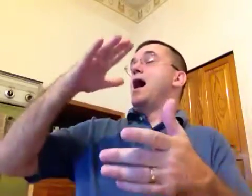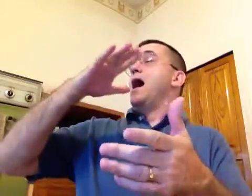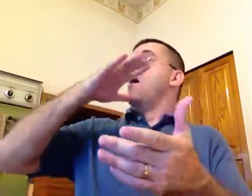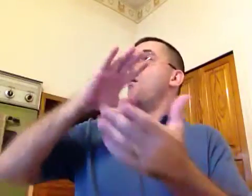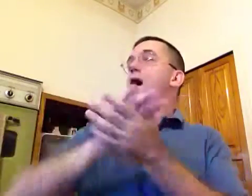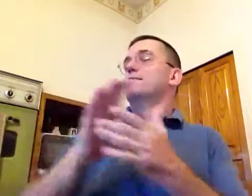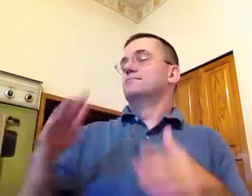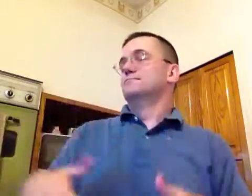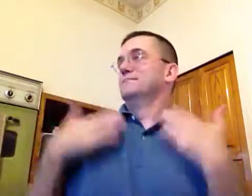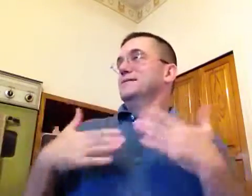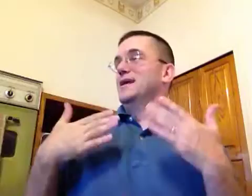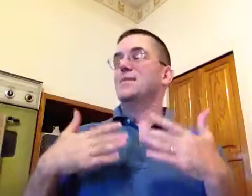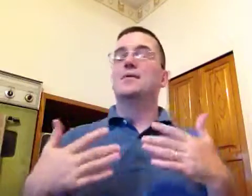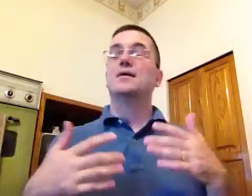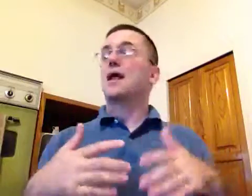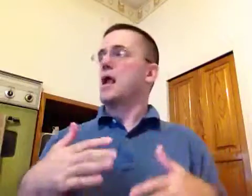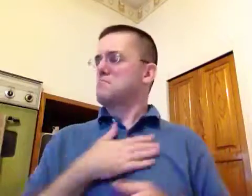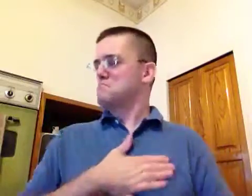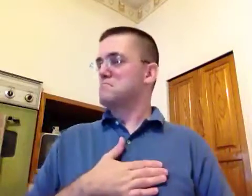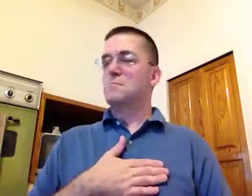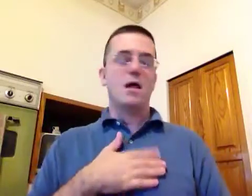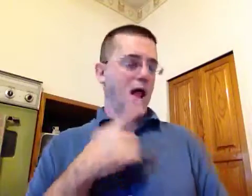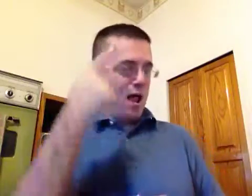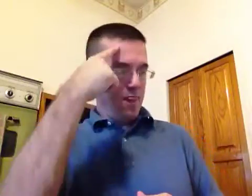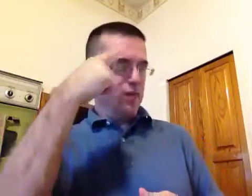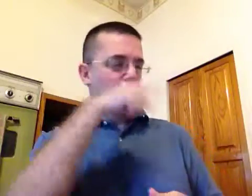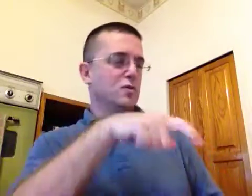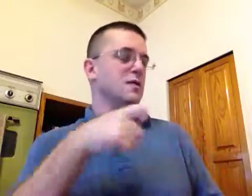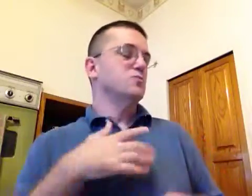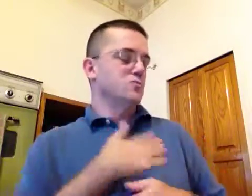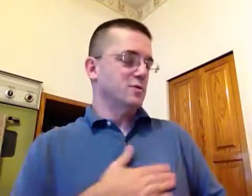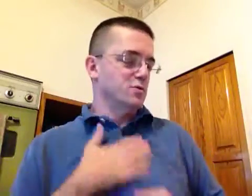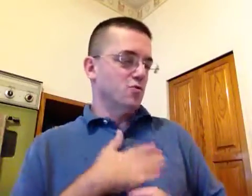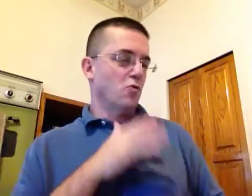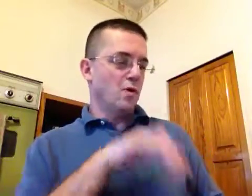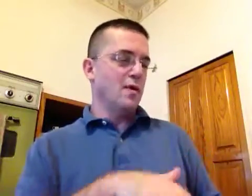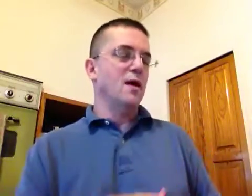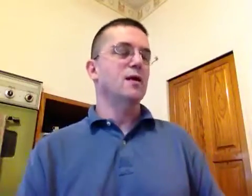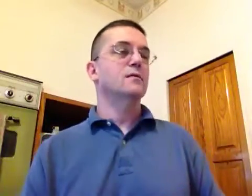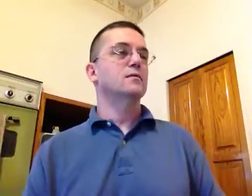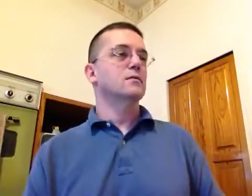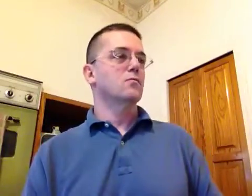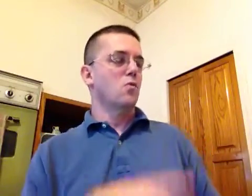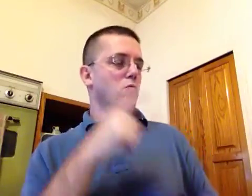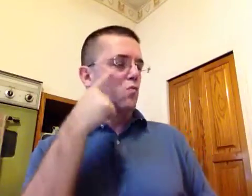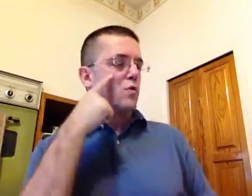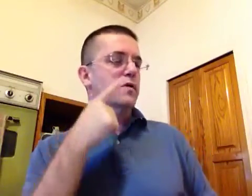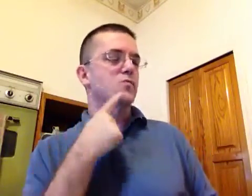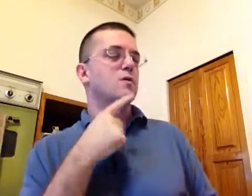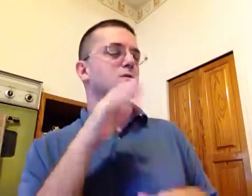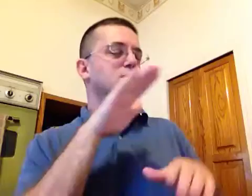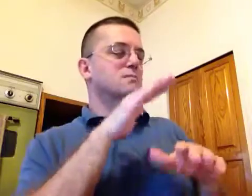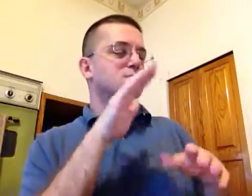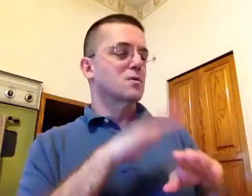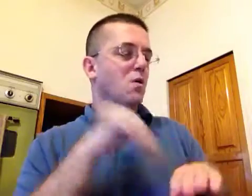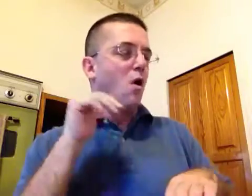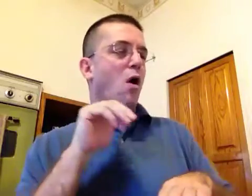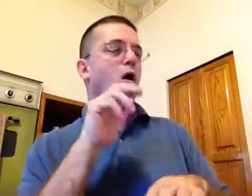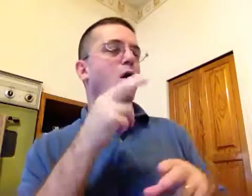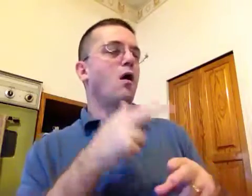and enjoy it. And that's where we are. We're at what we call baby step 3B, which, with the